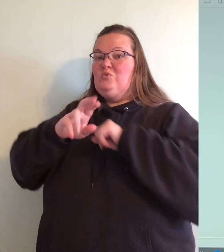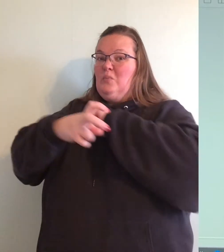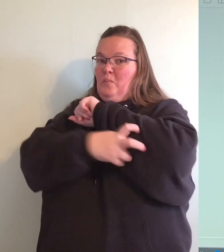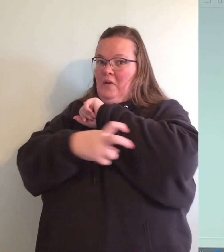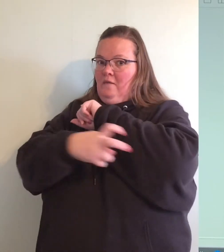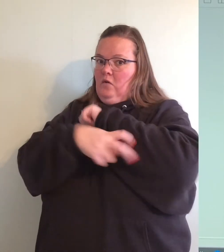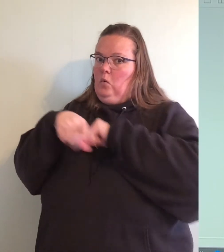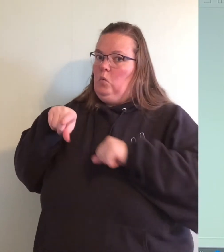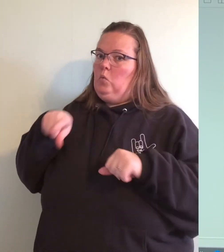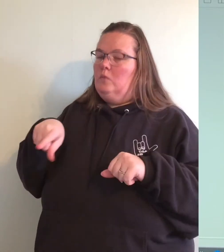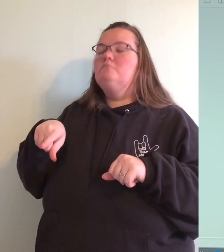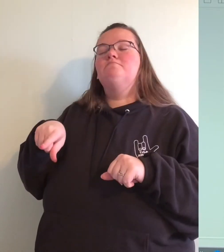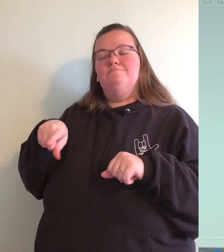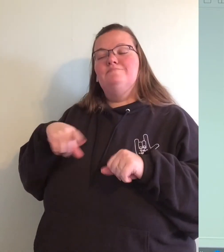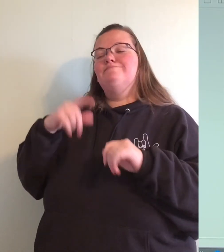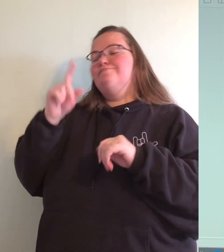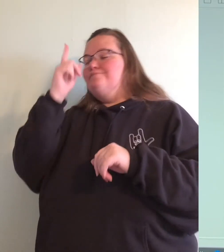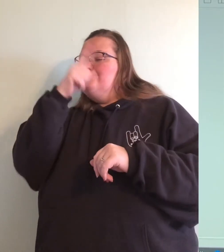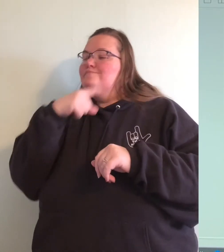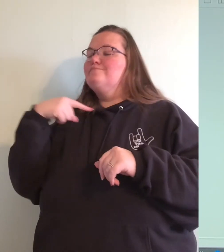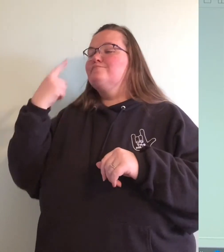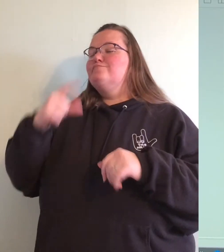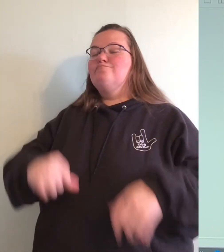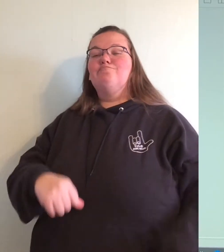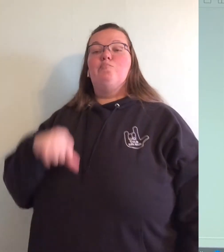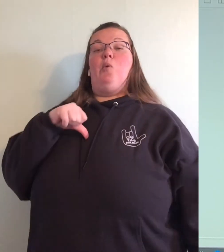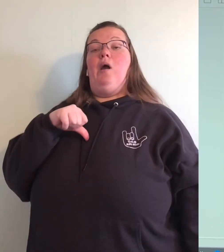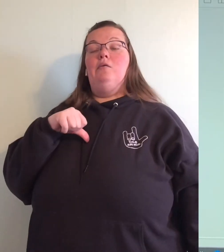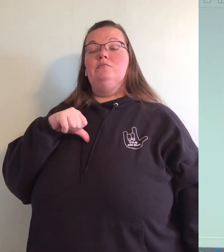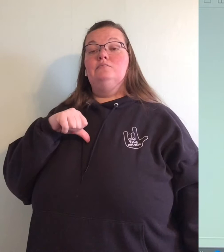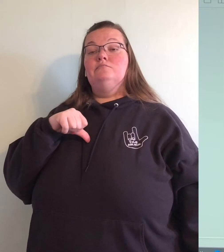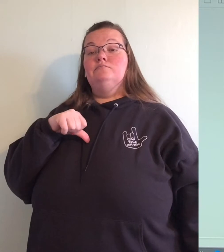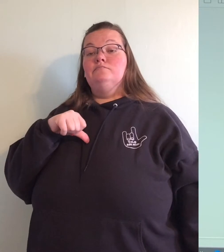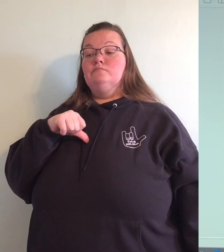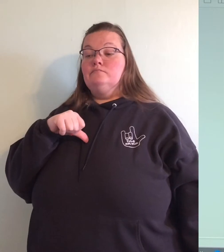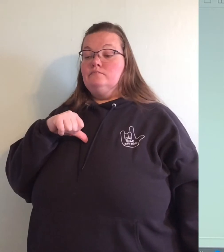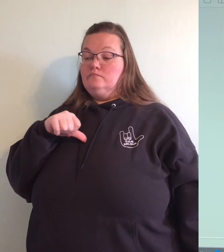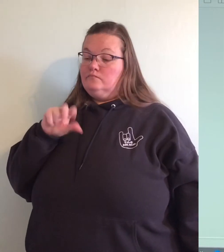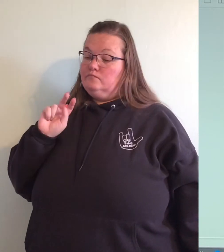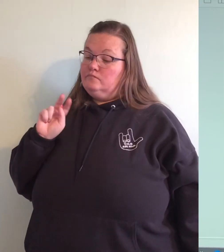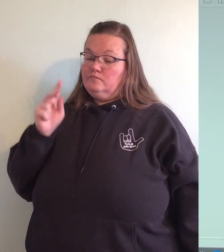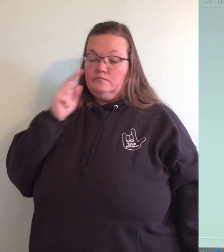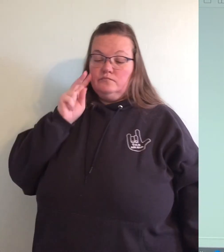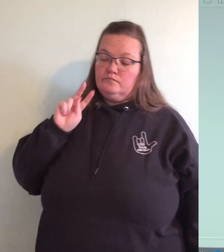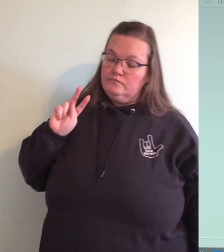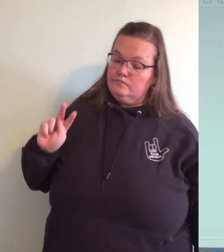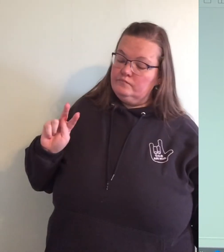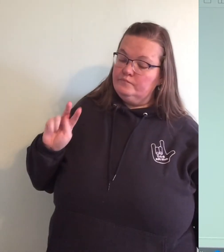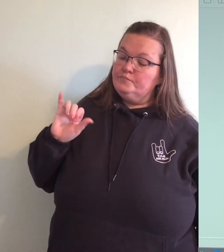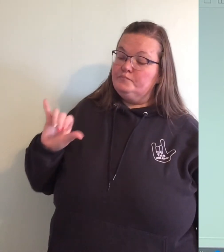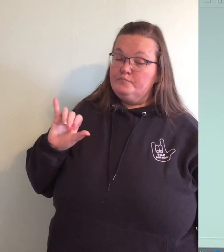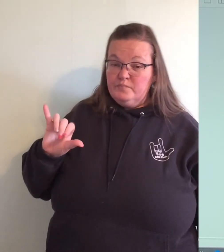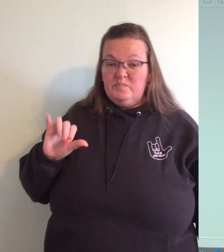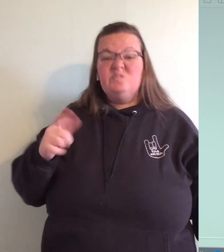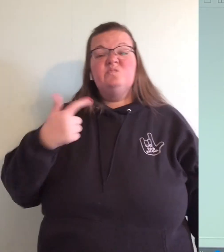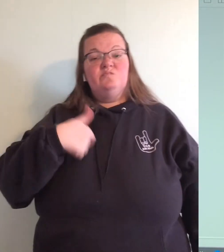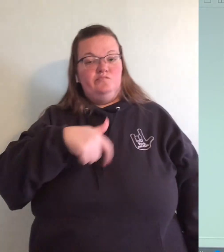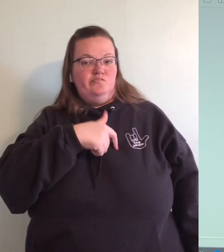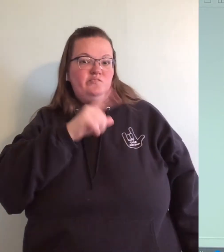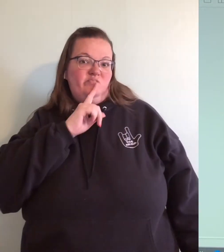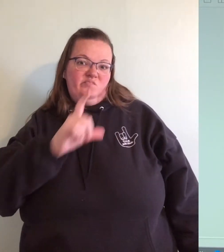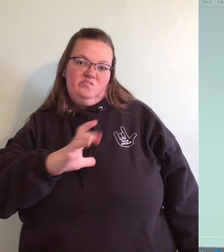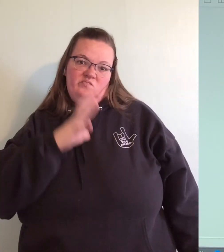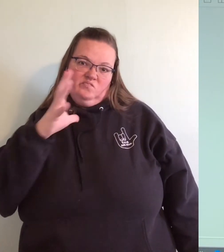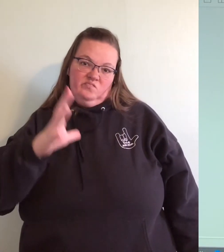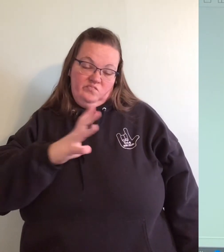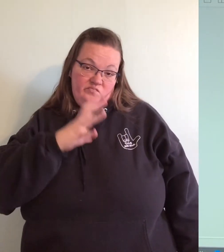face, the sort of look people have when you are visiting a garden they've made, or reading a story they've written. So it was only